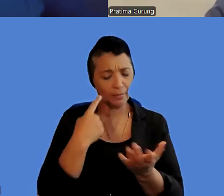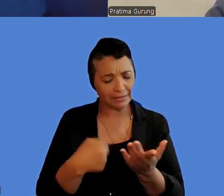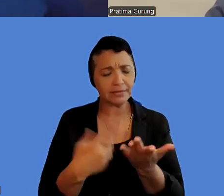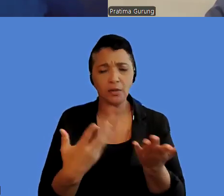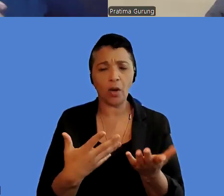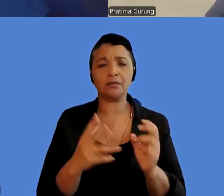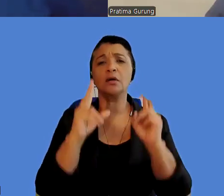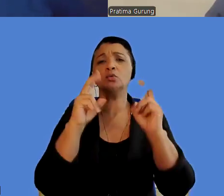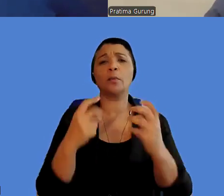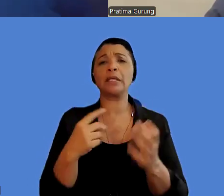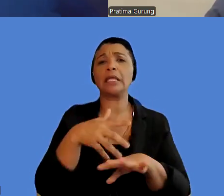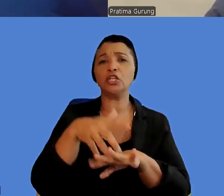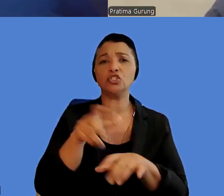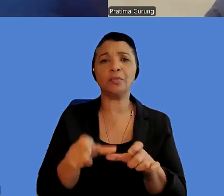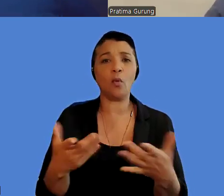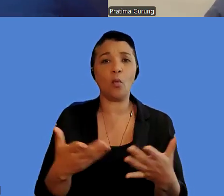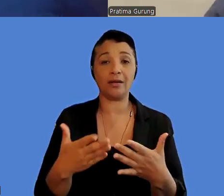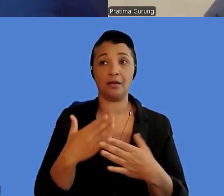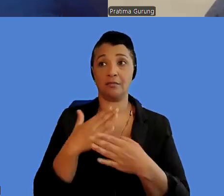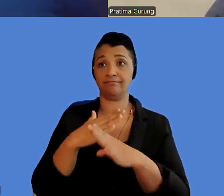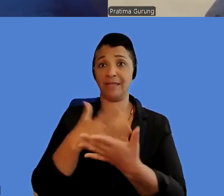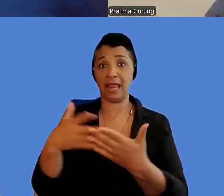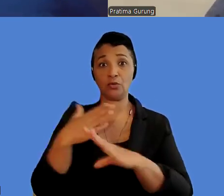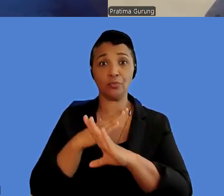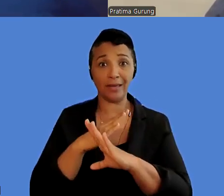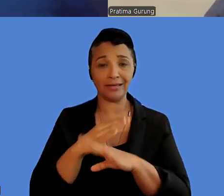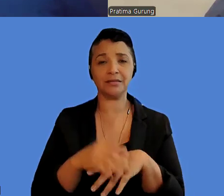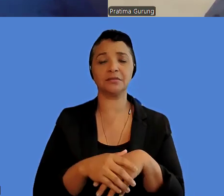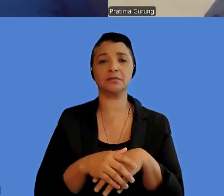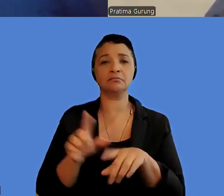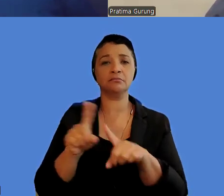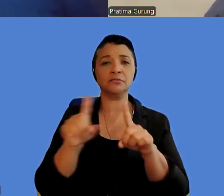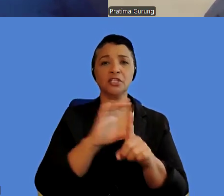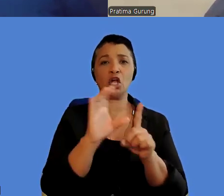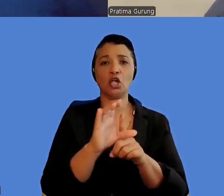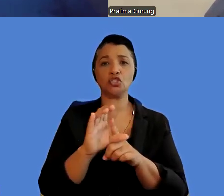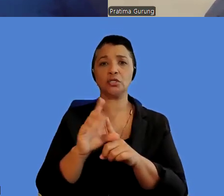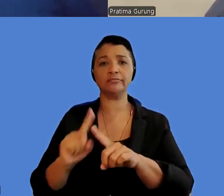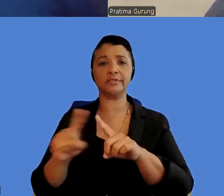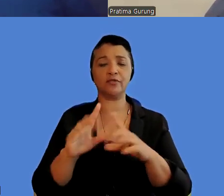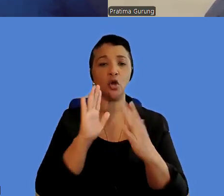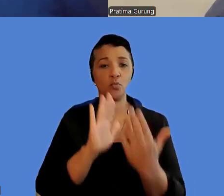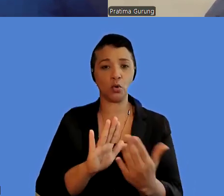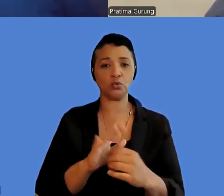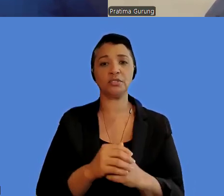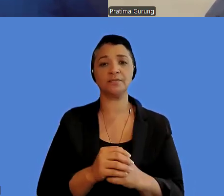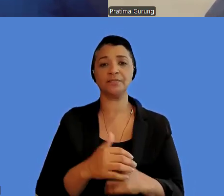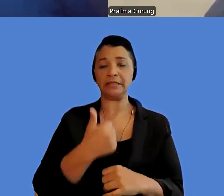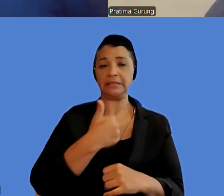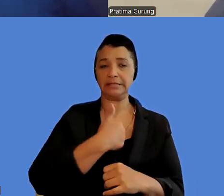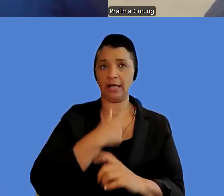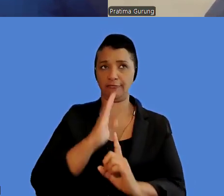have been facing, language barriers, intercultural approach, the rights to